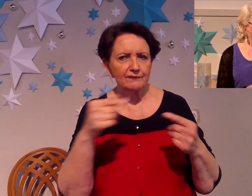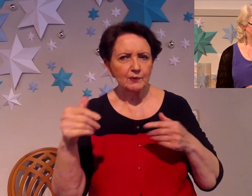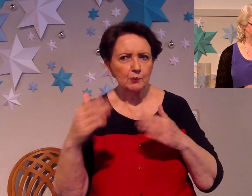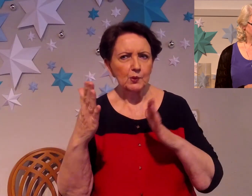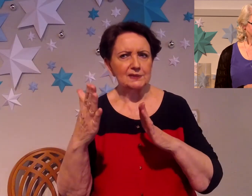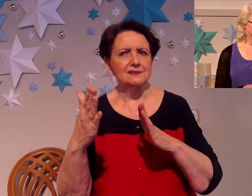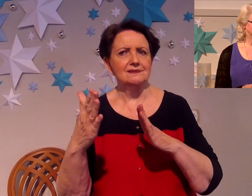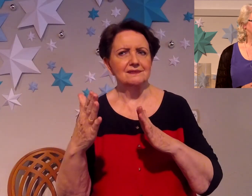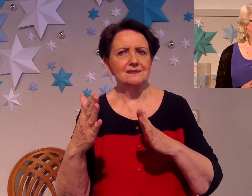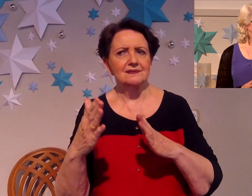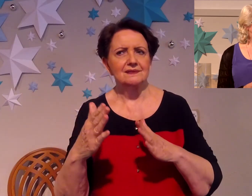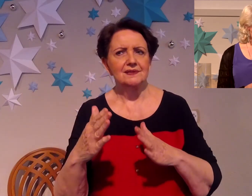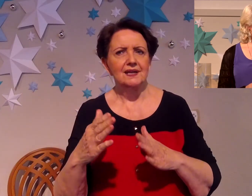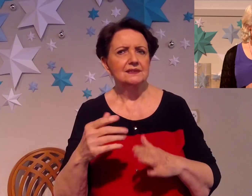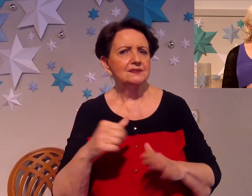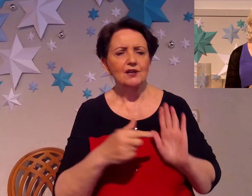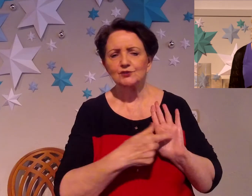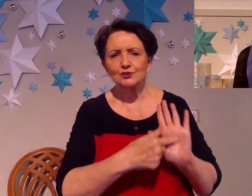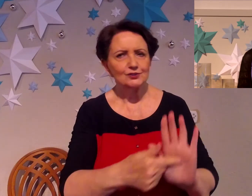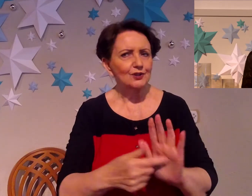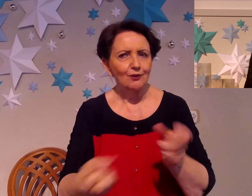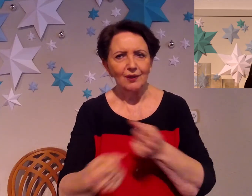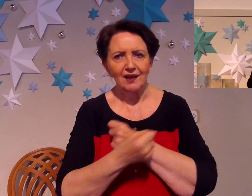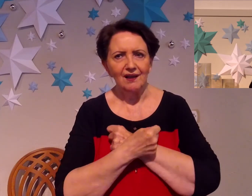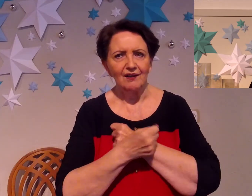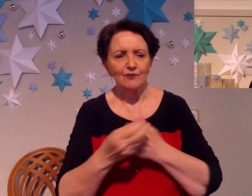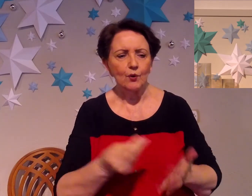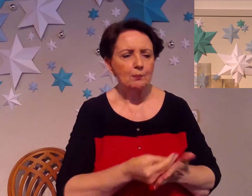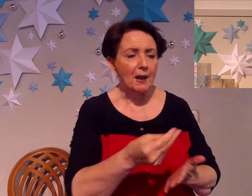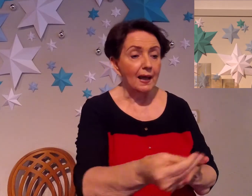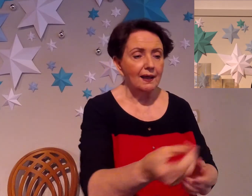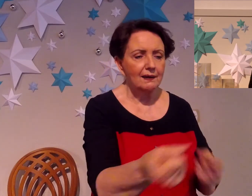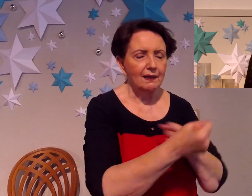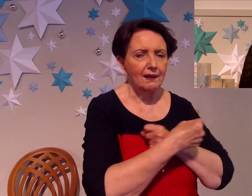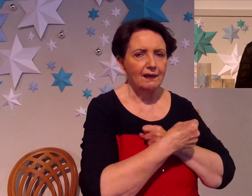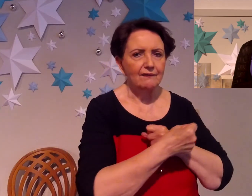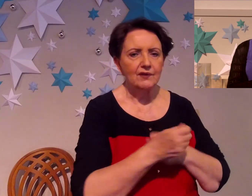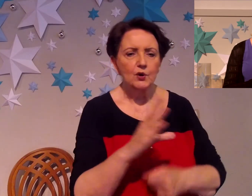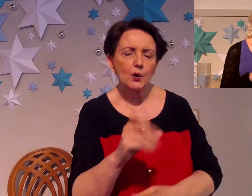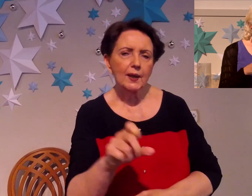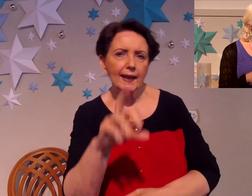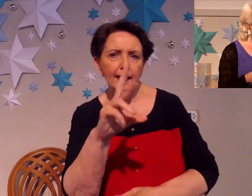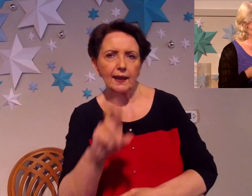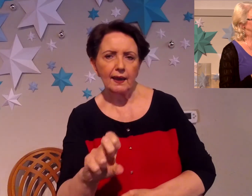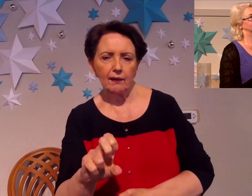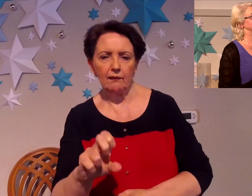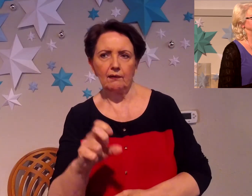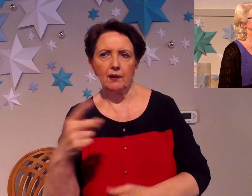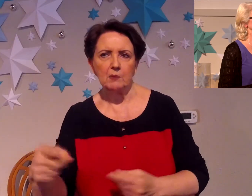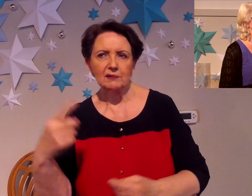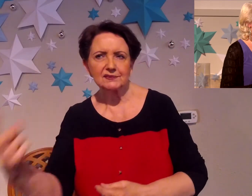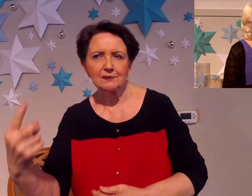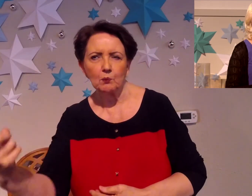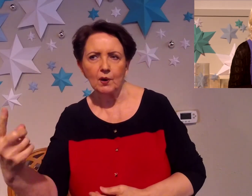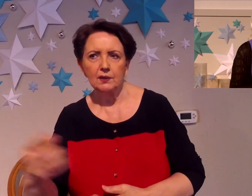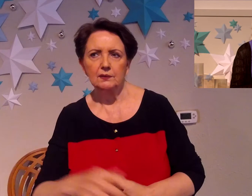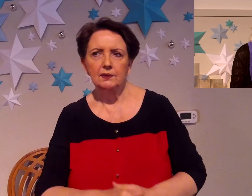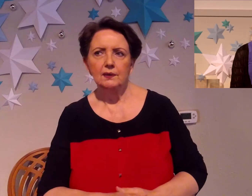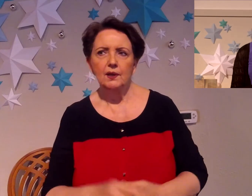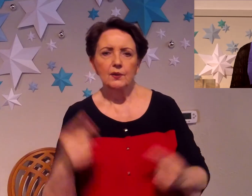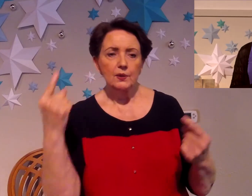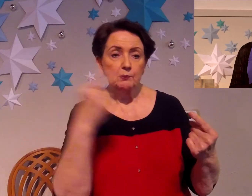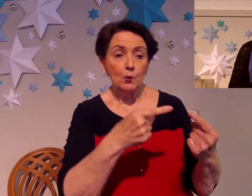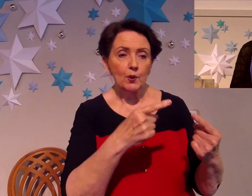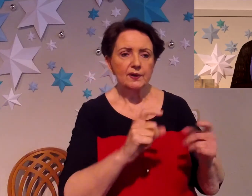love. It isn't to buy love. It isn't to care about someone else. The point of the presents is